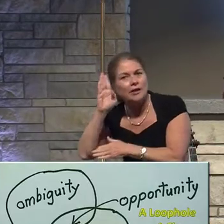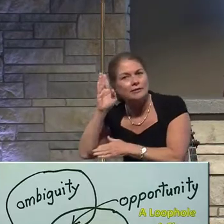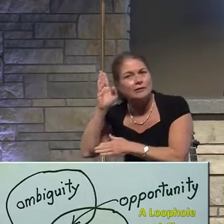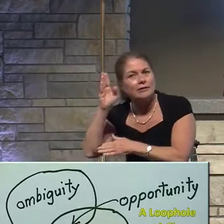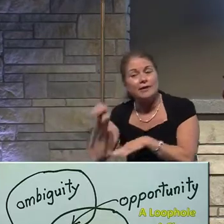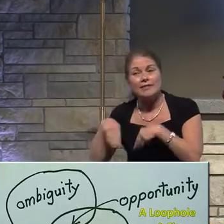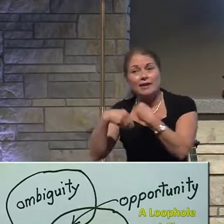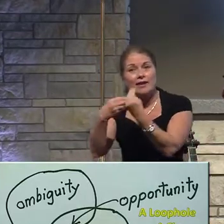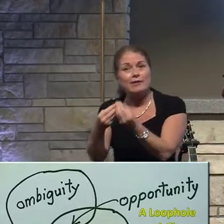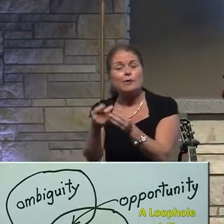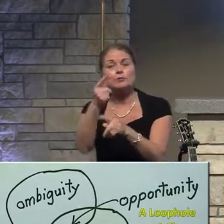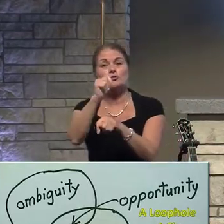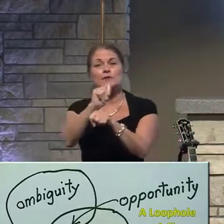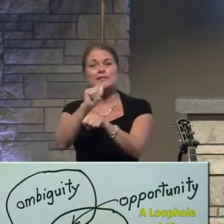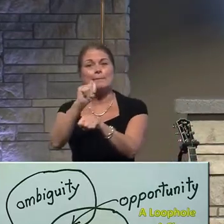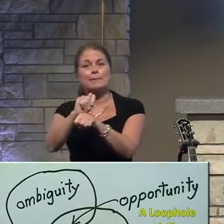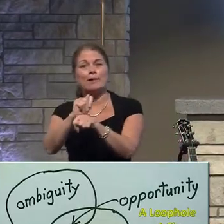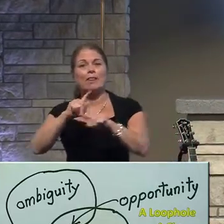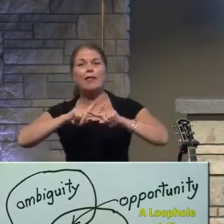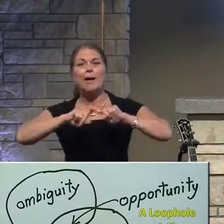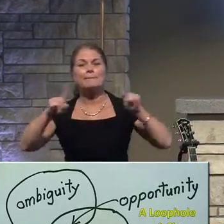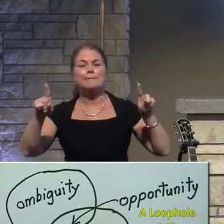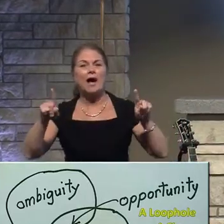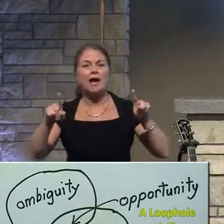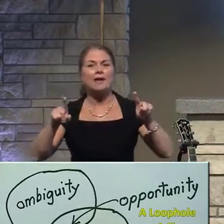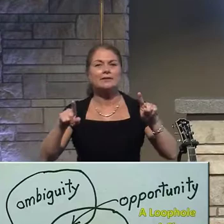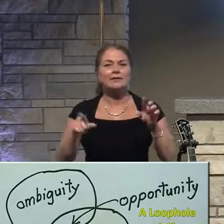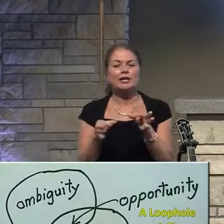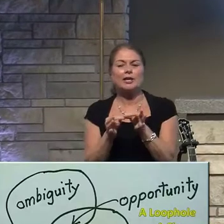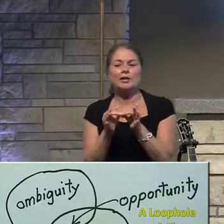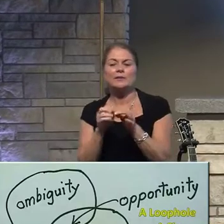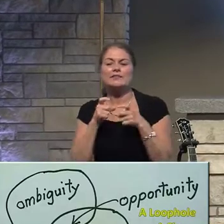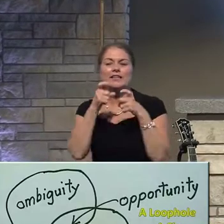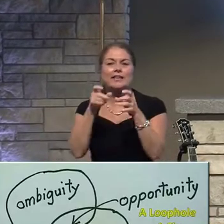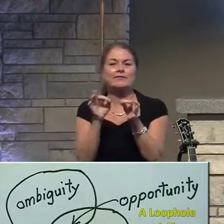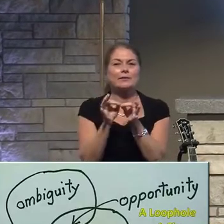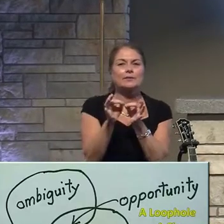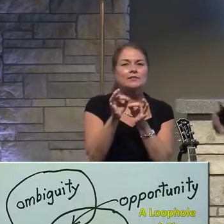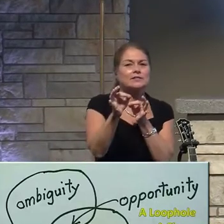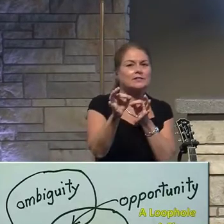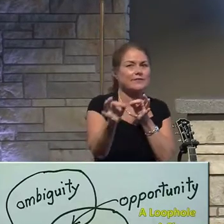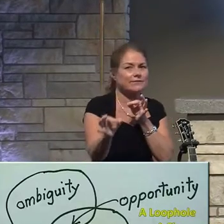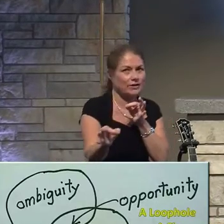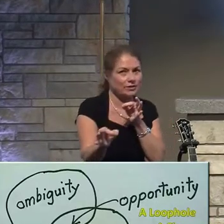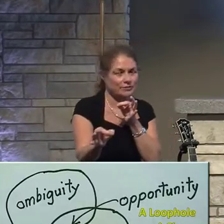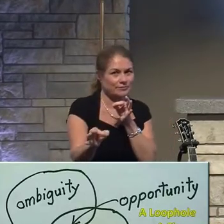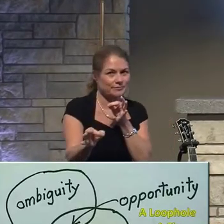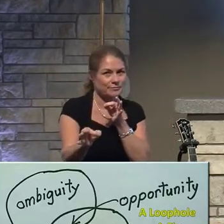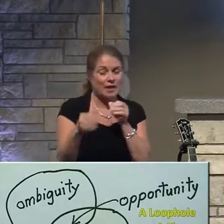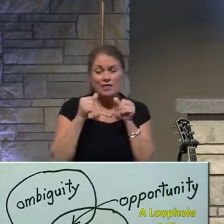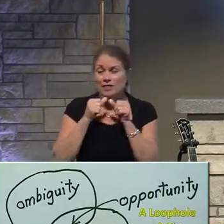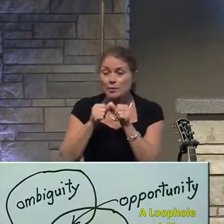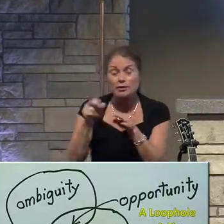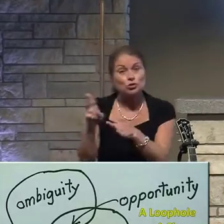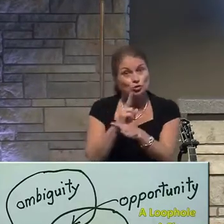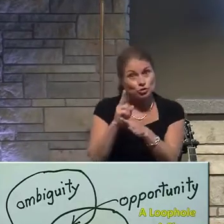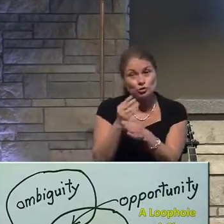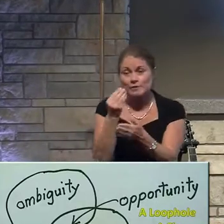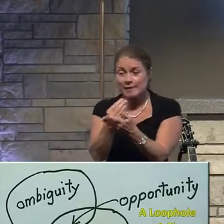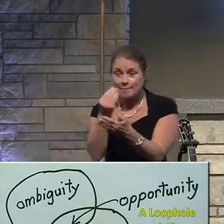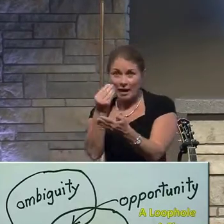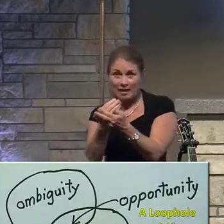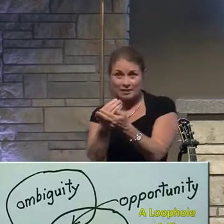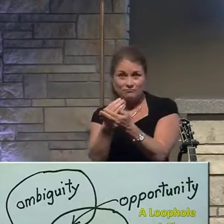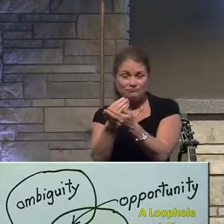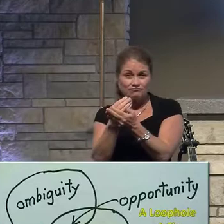to the temple. But you see, it was a deferred gift. they could continue to use that money.